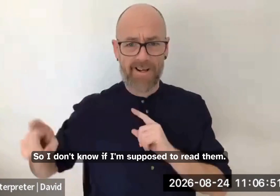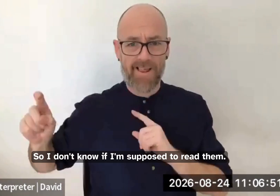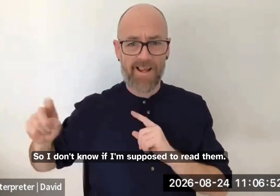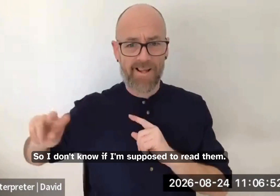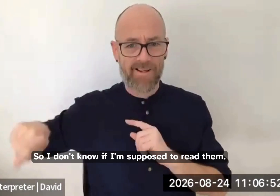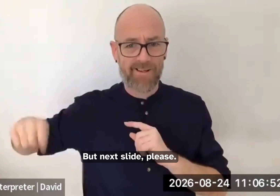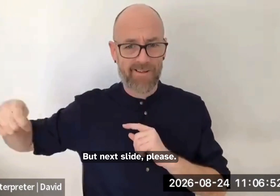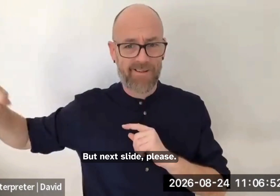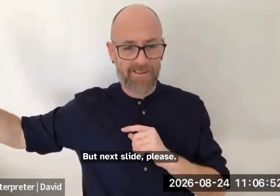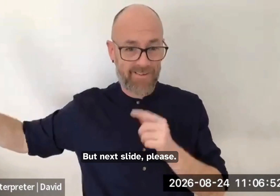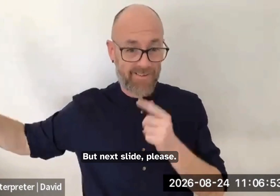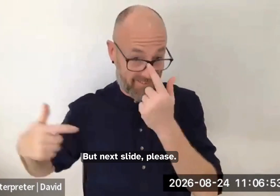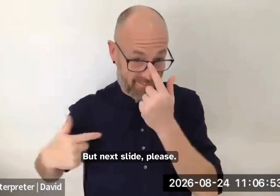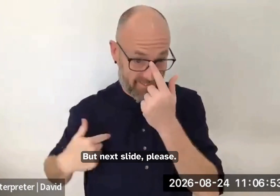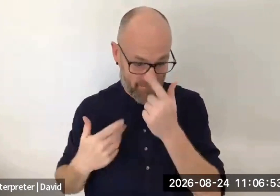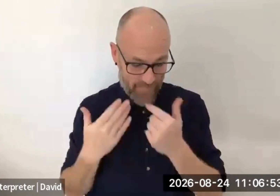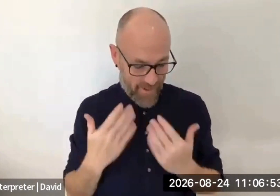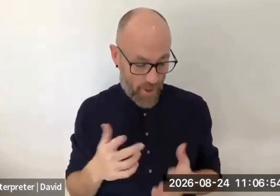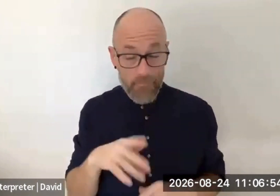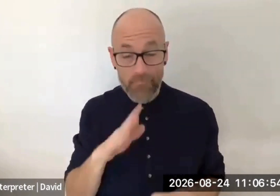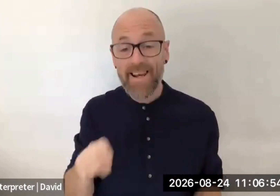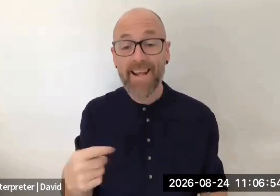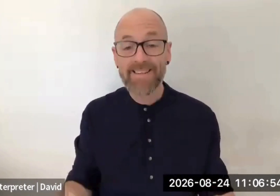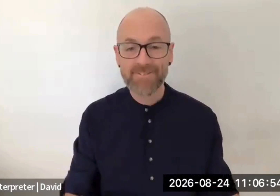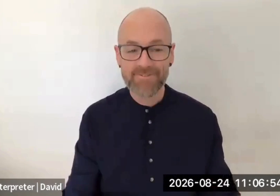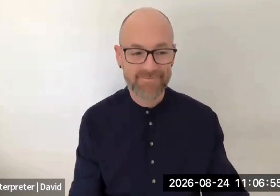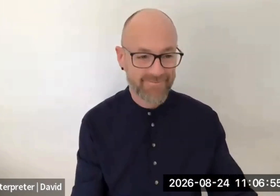read. But next slide, please.